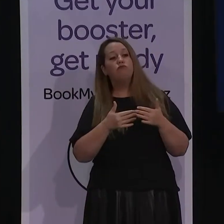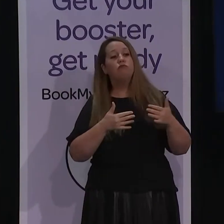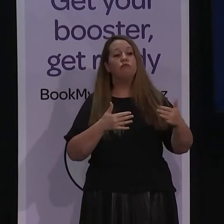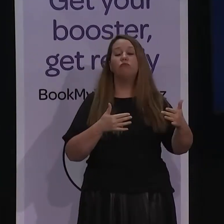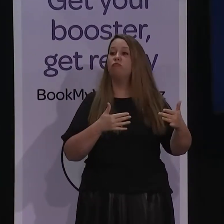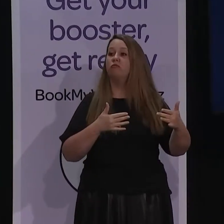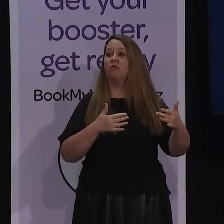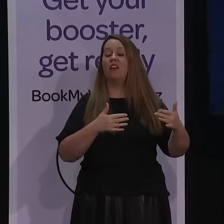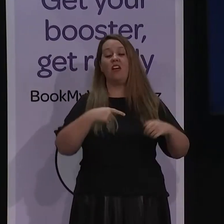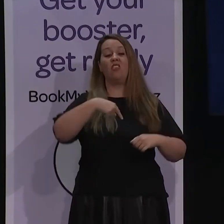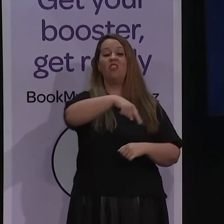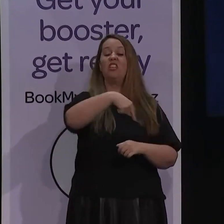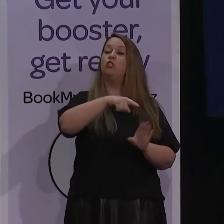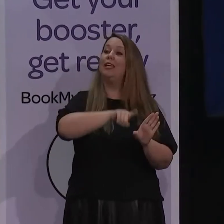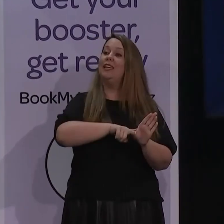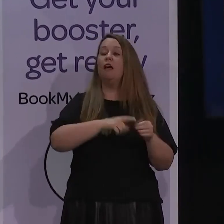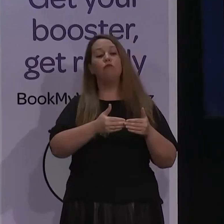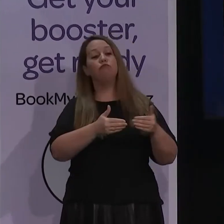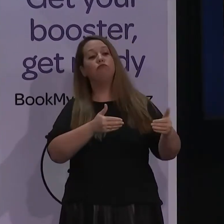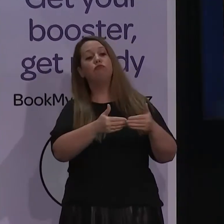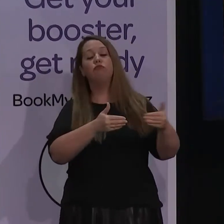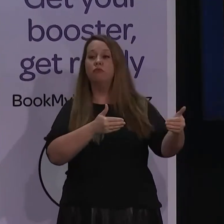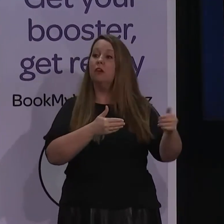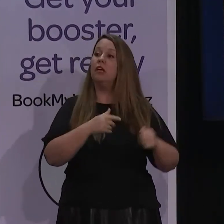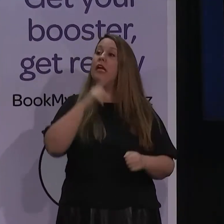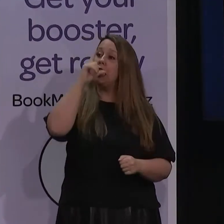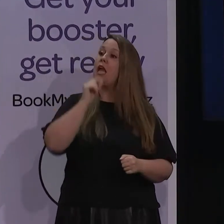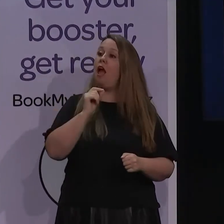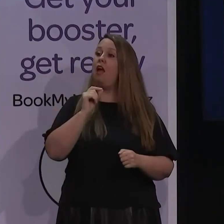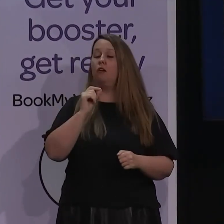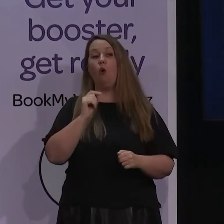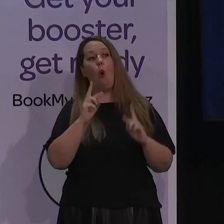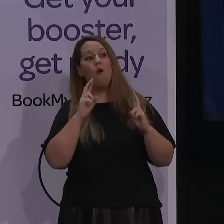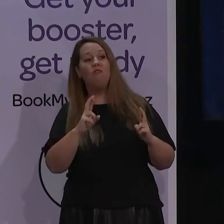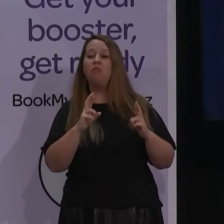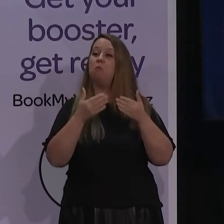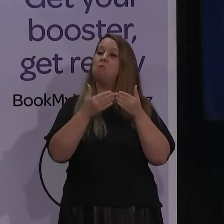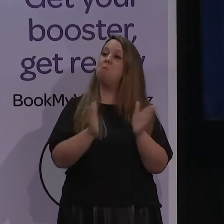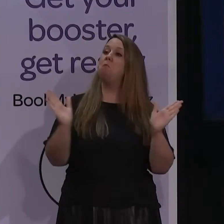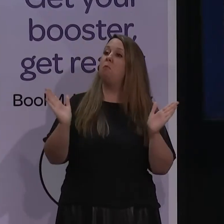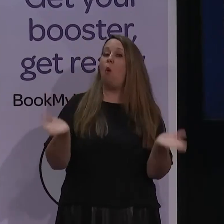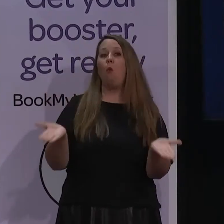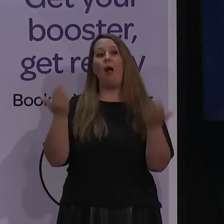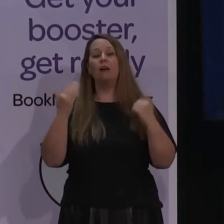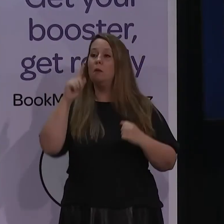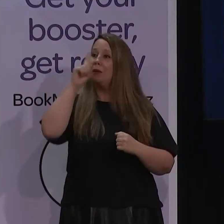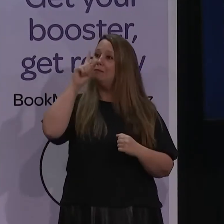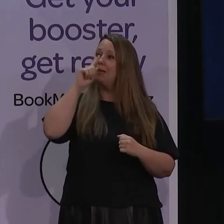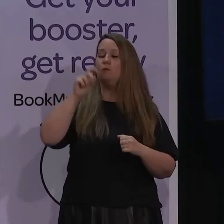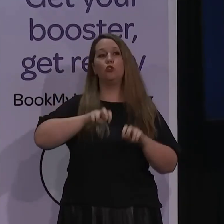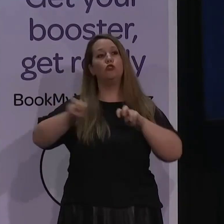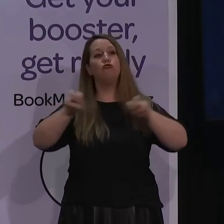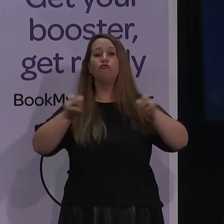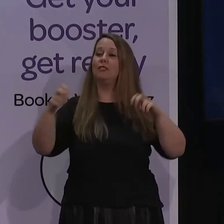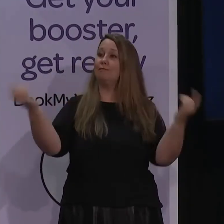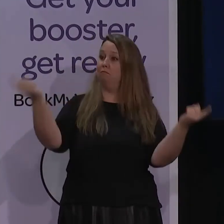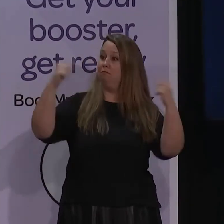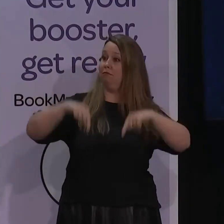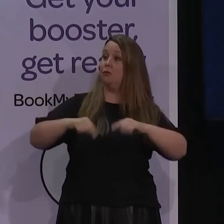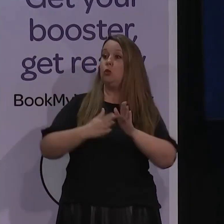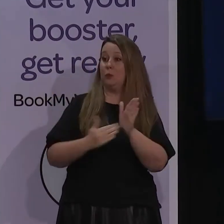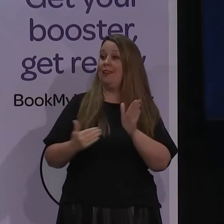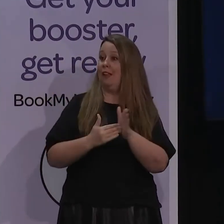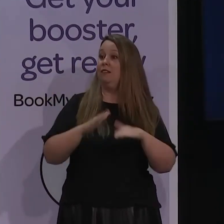will be the opportunity to welcome tourists, hopefully more quickly than we envisaged. And that